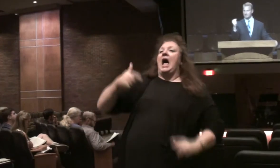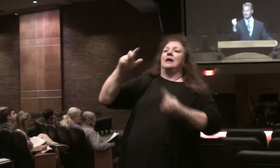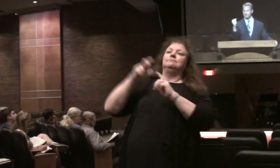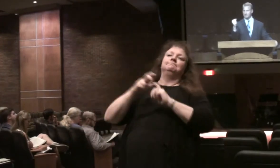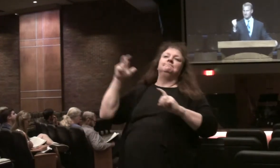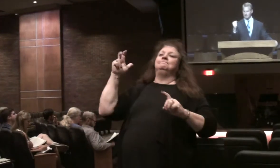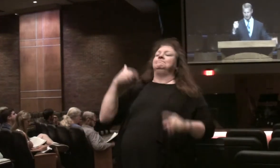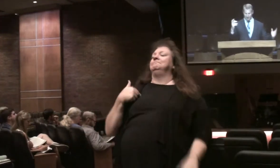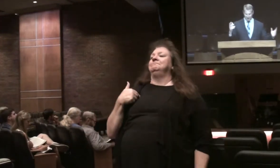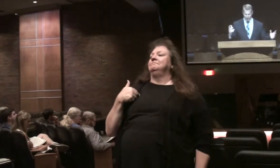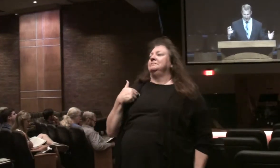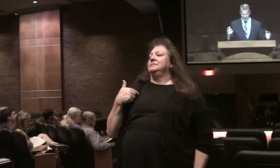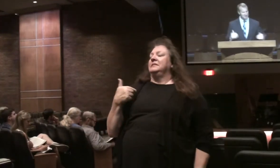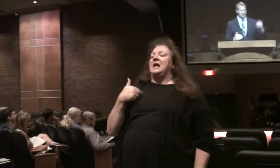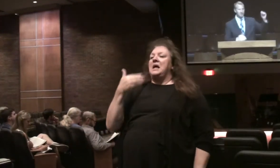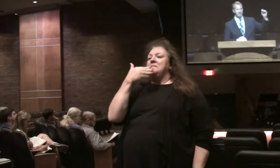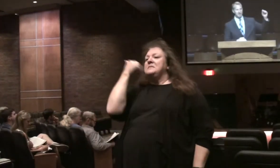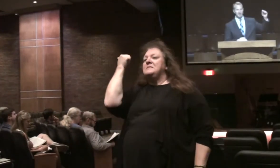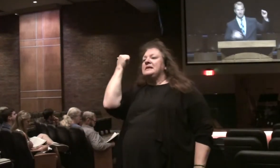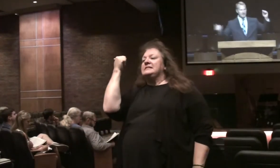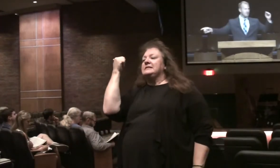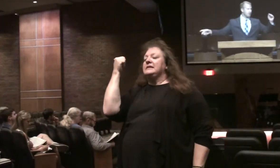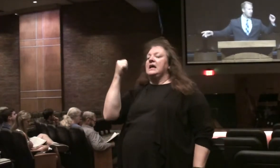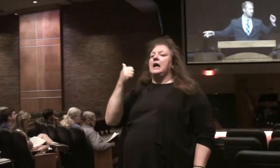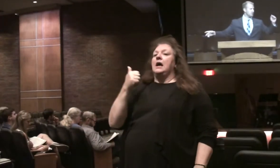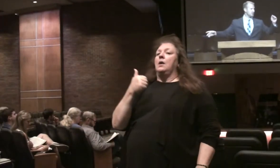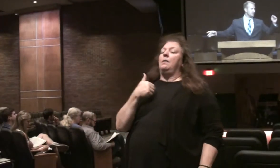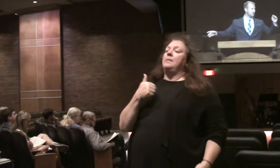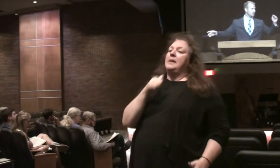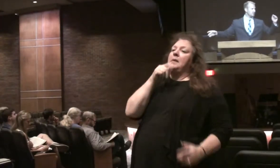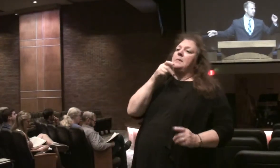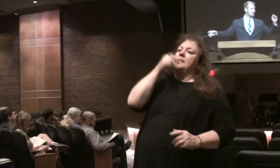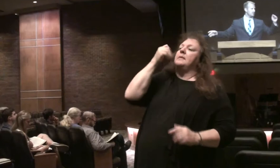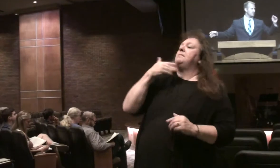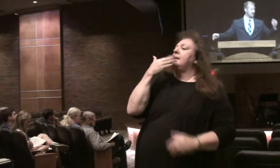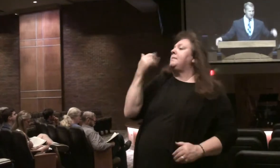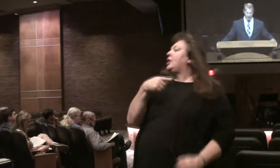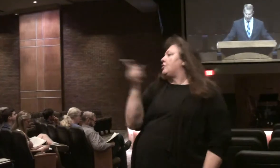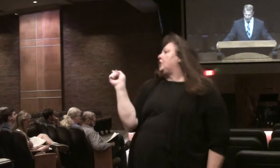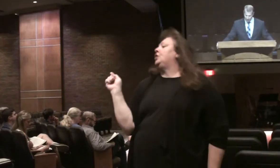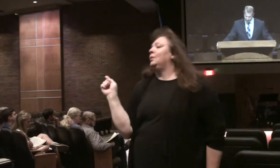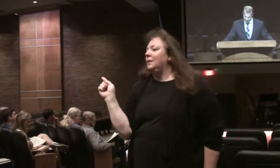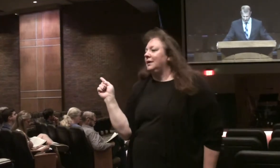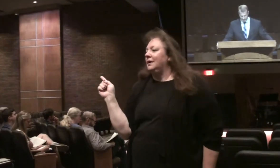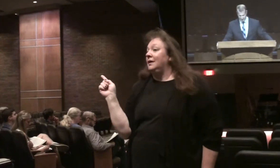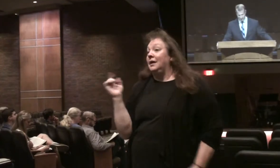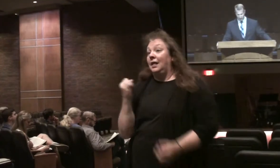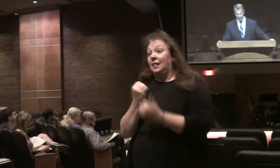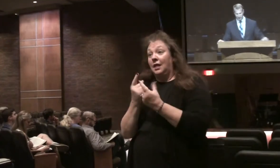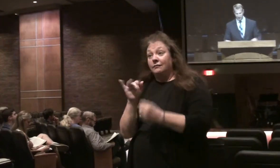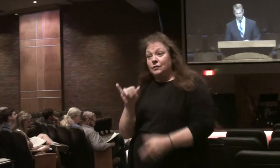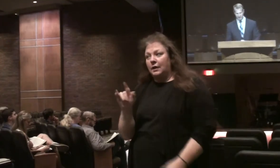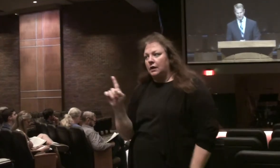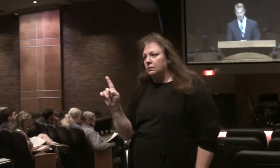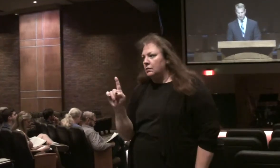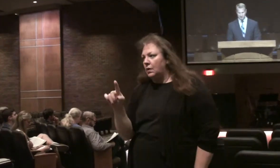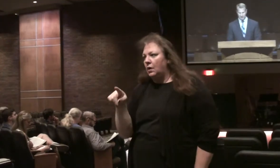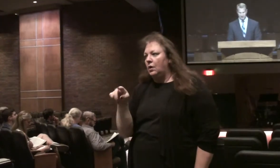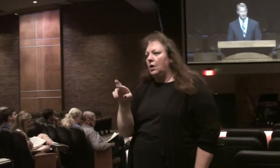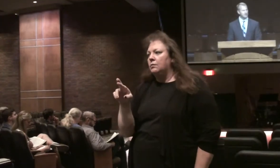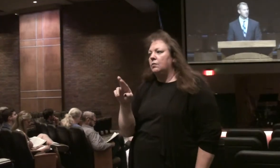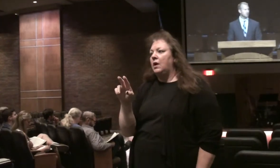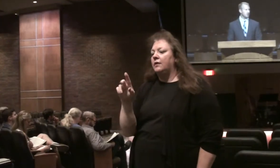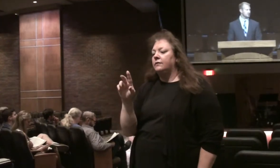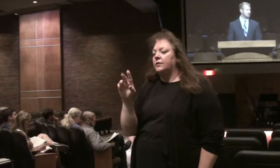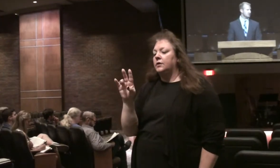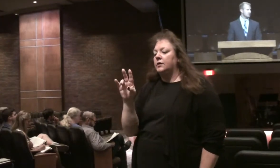greatest. Maybe not the greatest, but just very, very good, better than all those other people. That's not what love does. Proverbs 27:2 says,